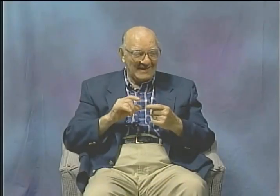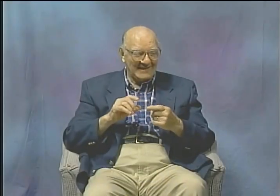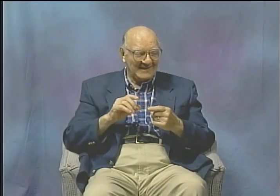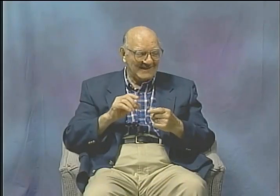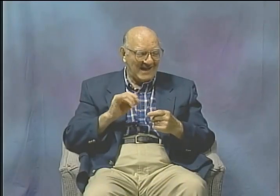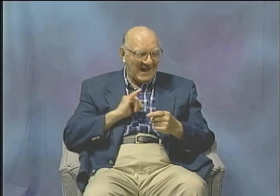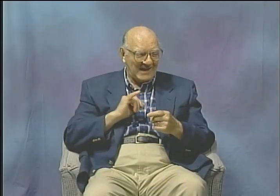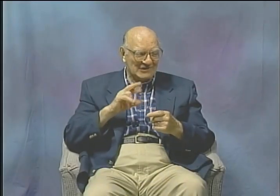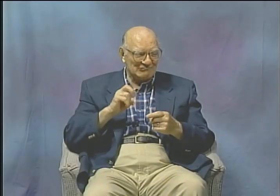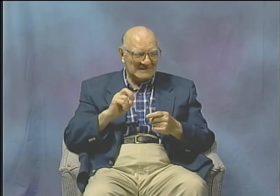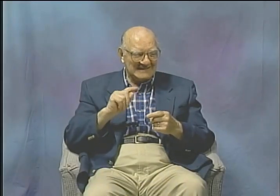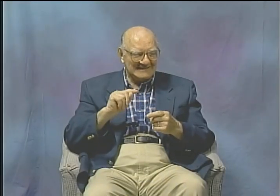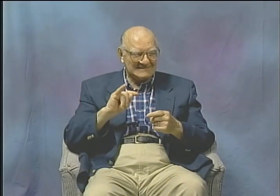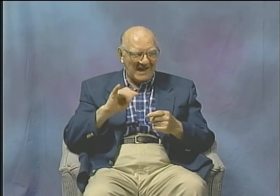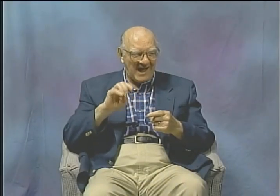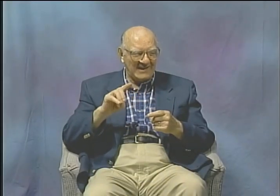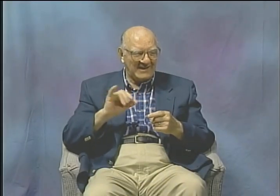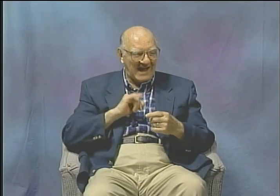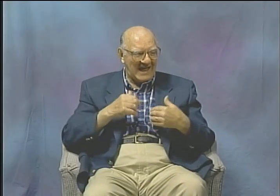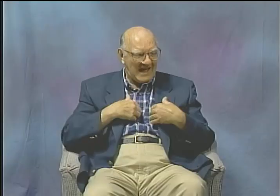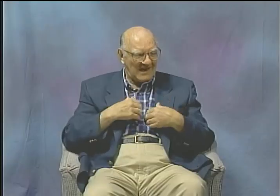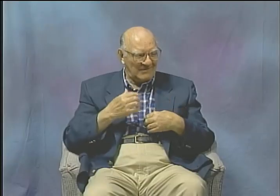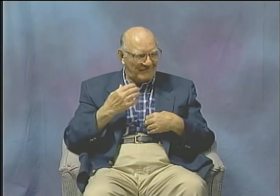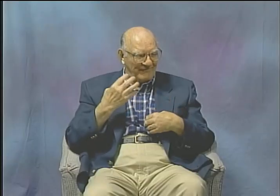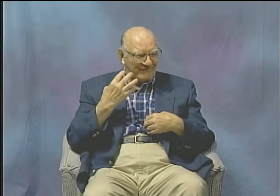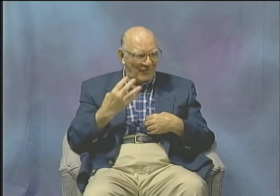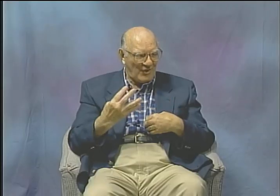when I retired, I had 4